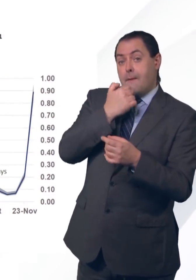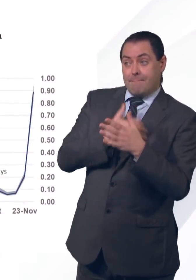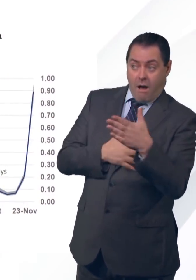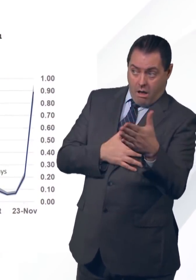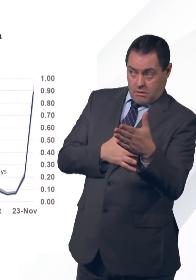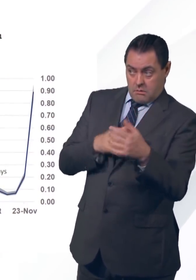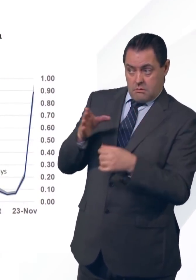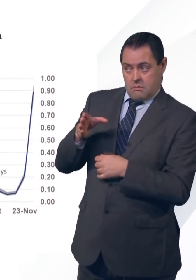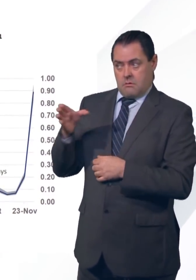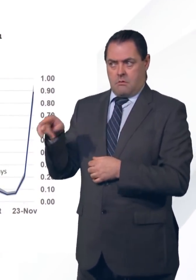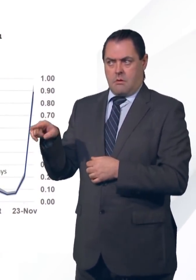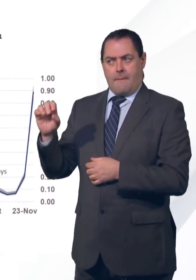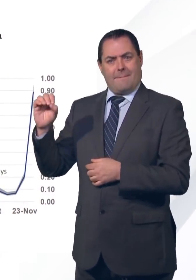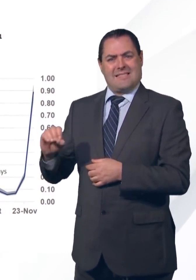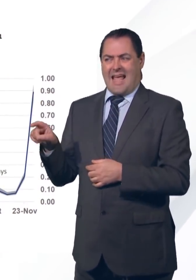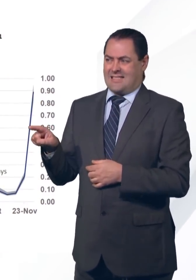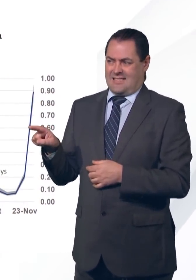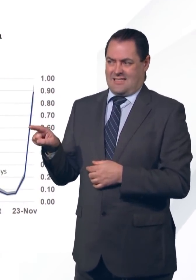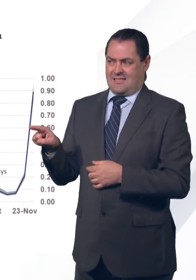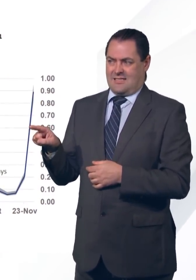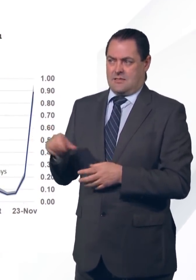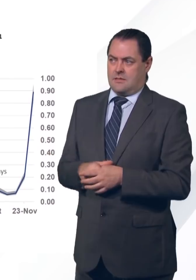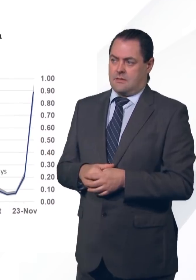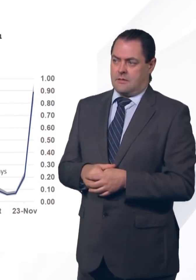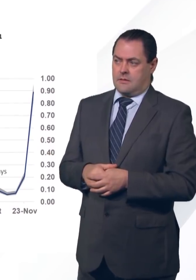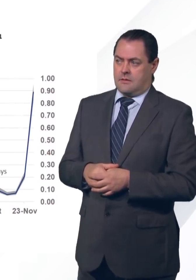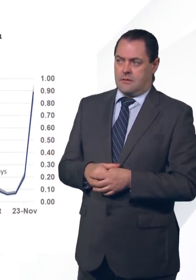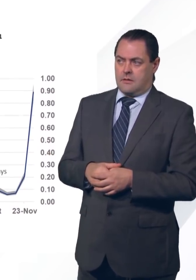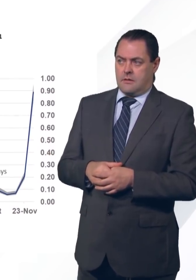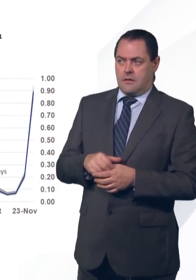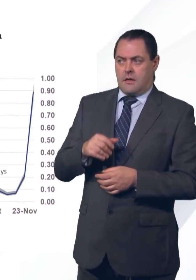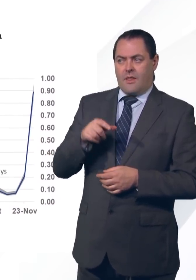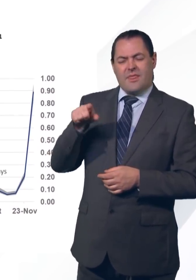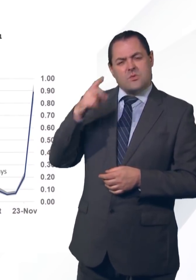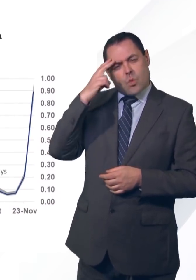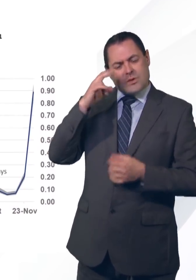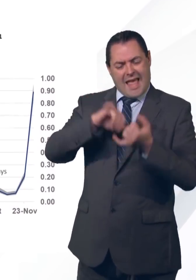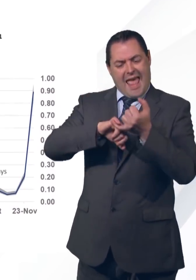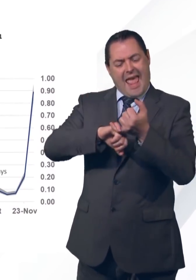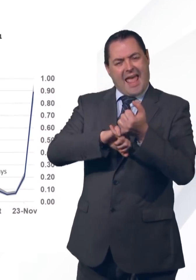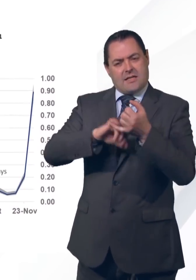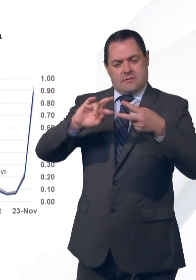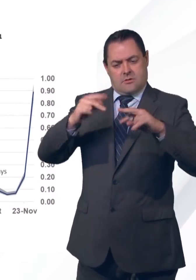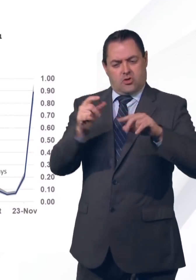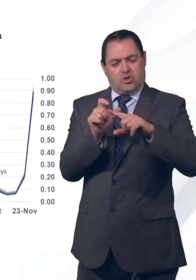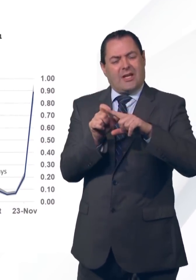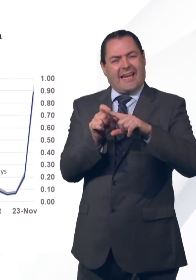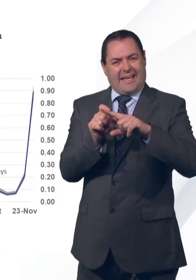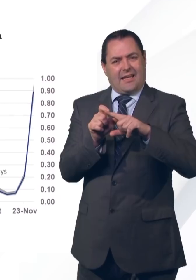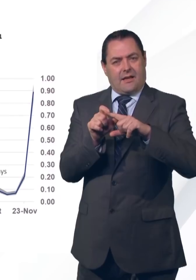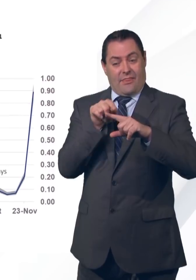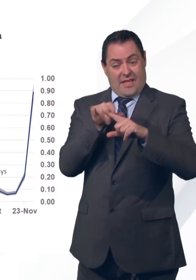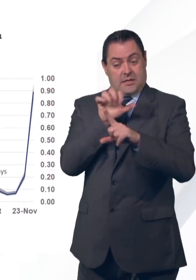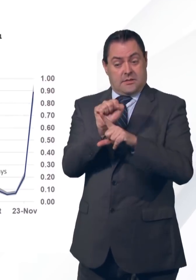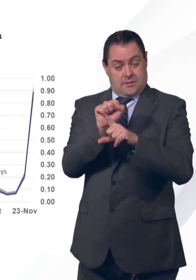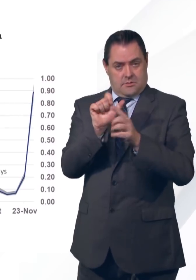percentage of cases with what's called S gene target failure. This is a marker for Omicron. Virtually